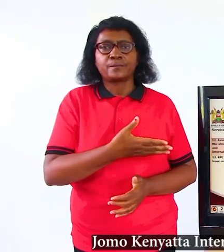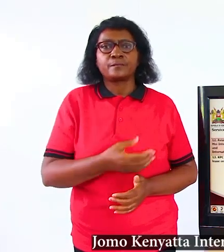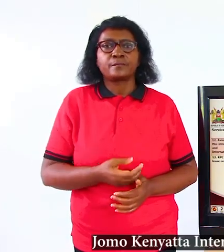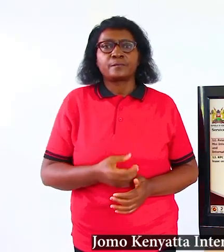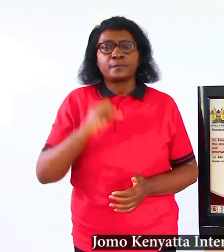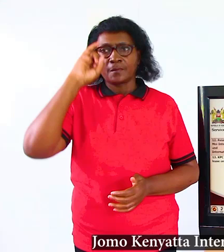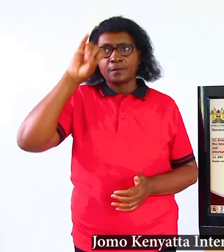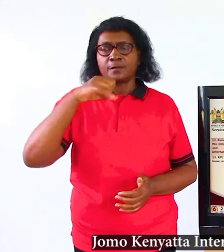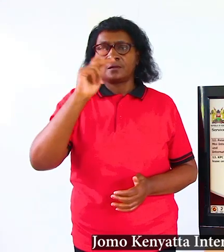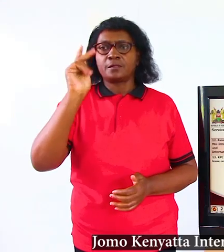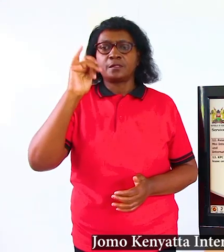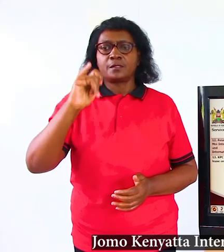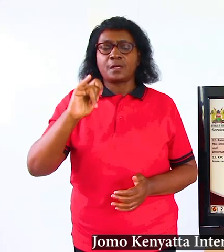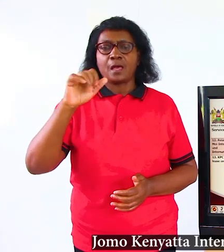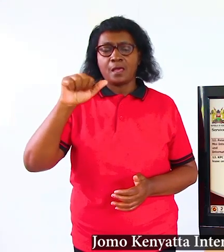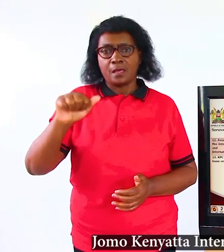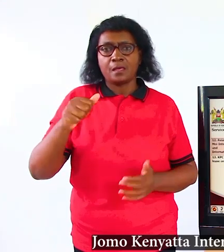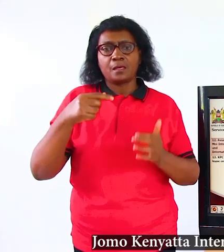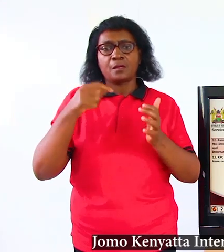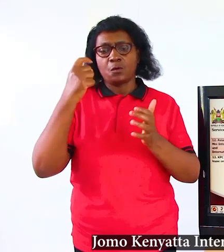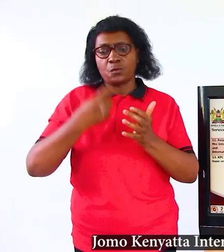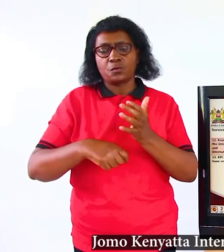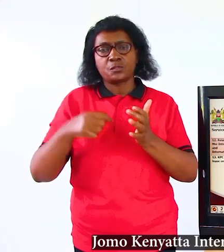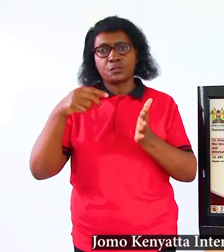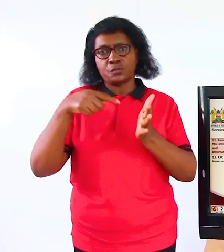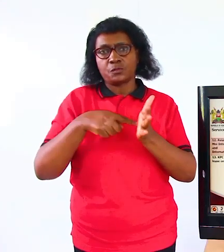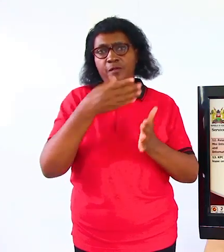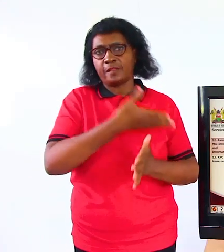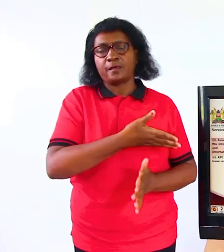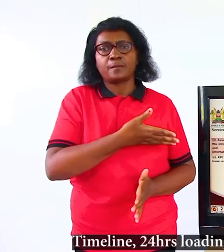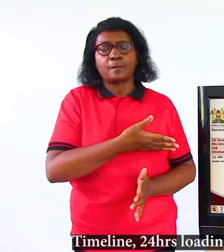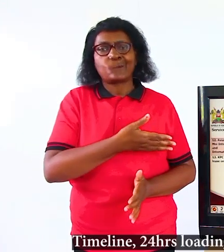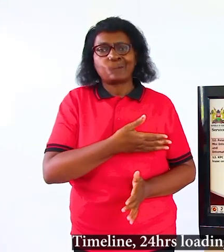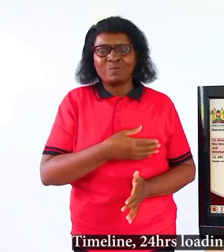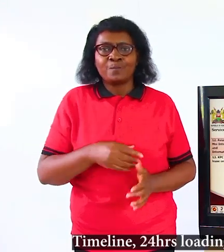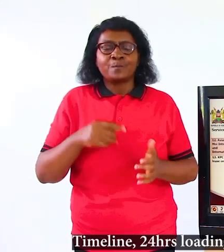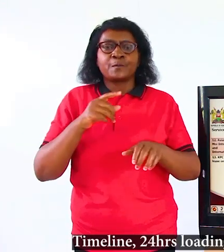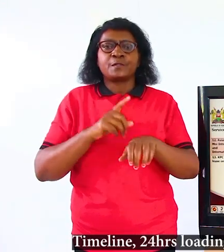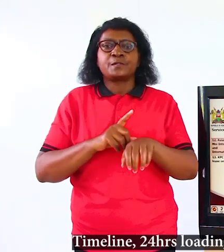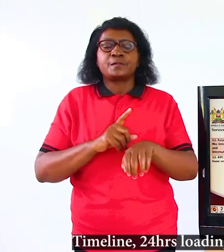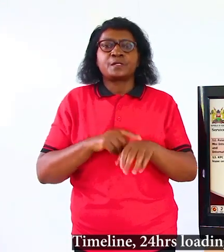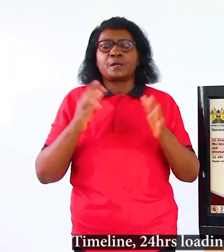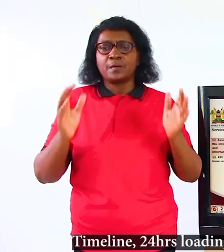Jomo Kenyatta International Airport 25.29, timeline 24 hours